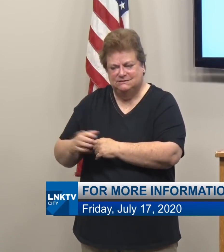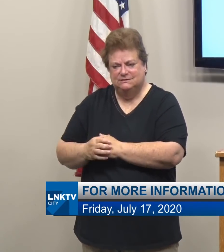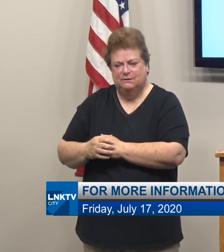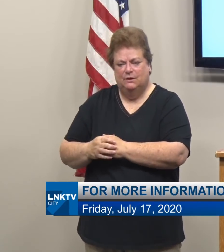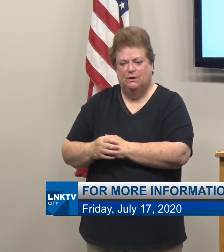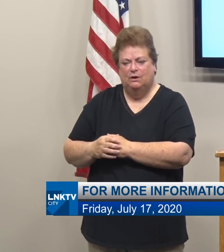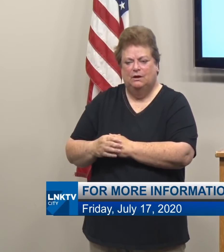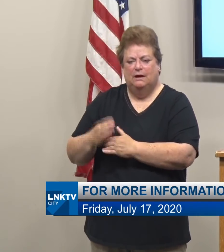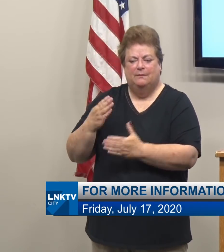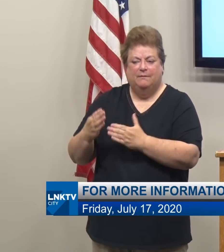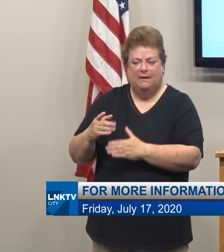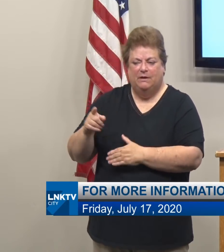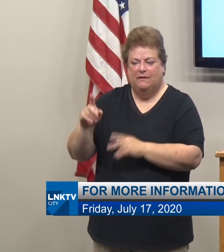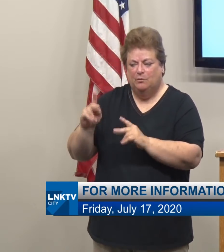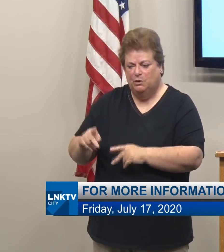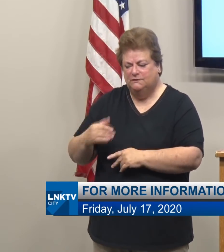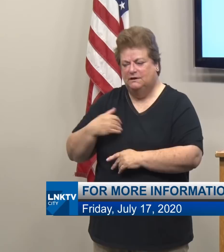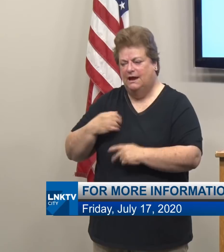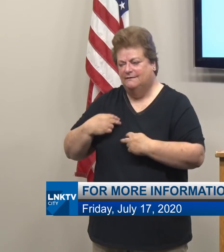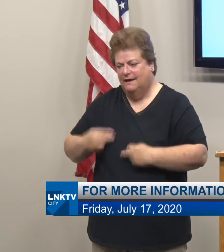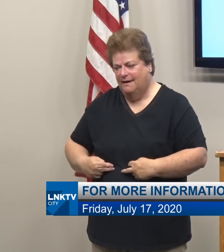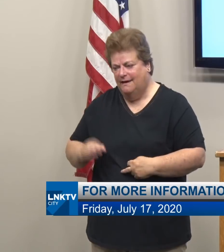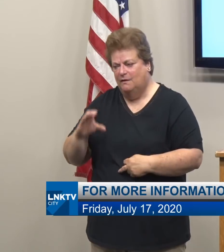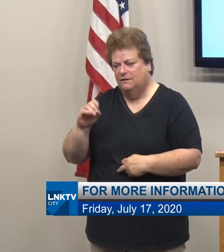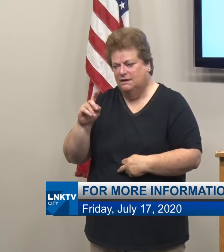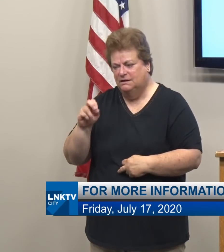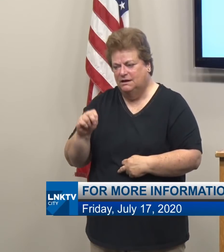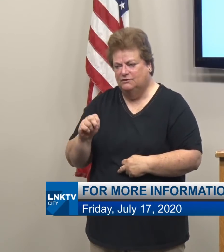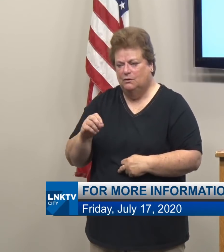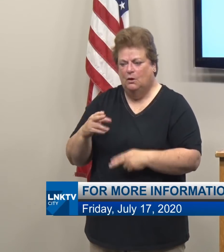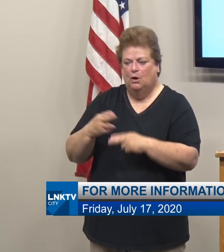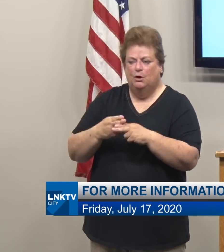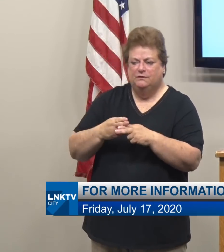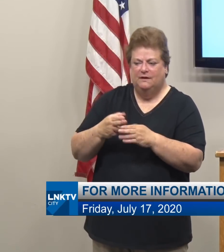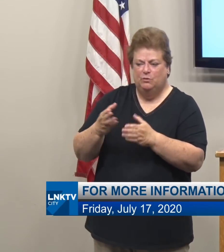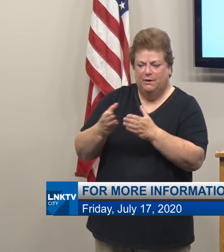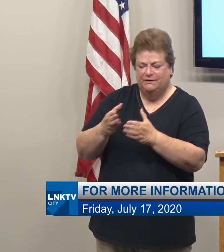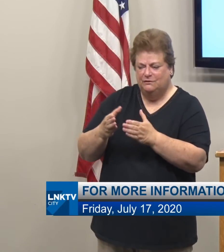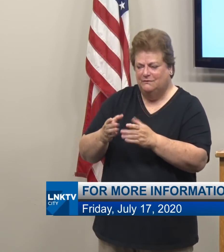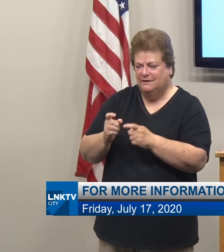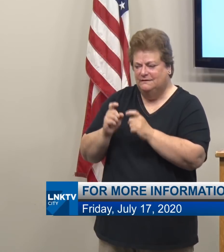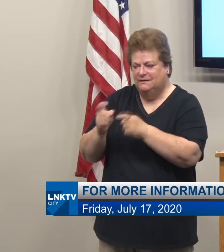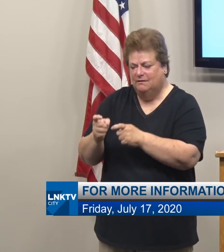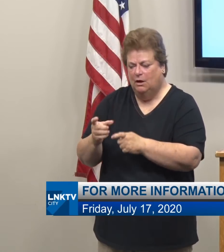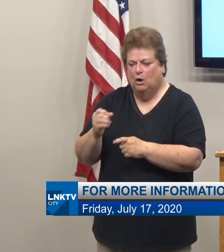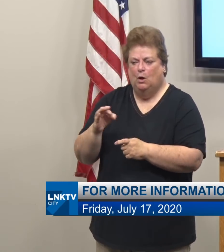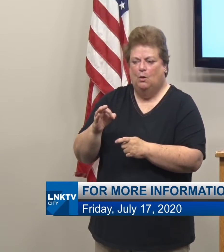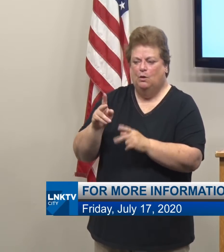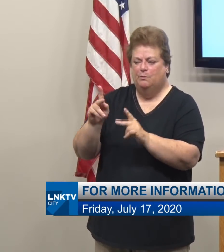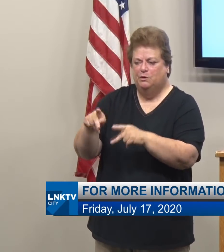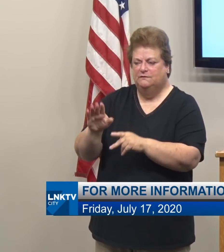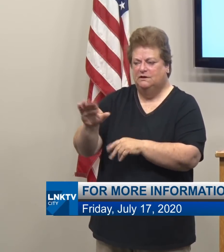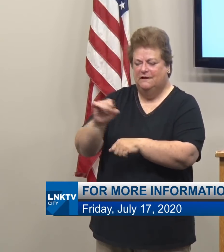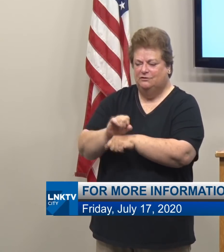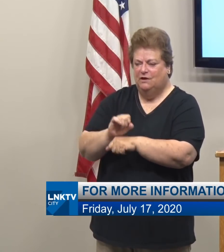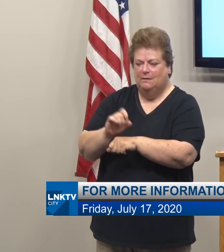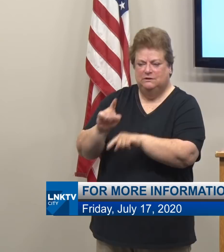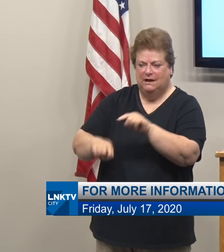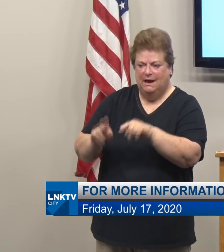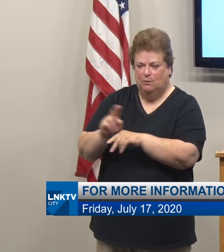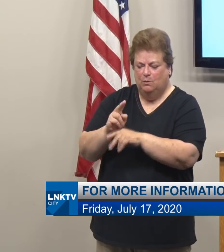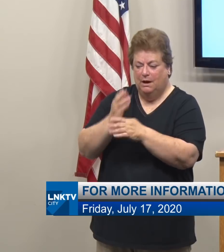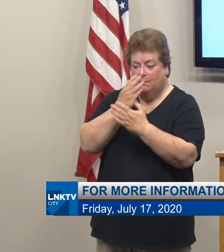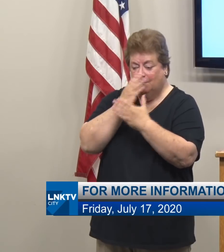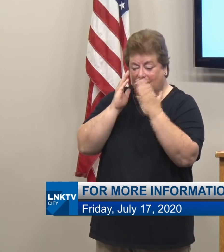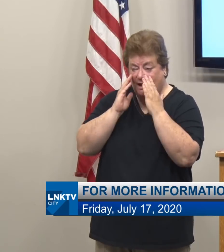maybe is a health condition that prevents the wearing of a mask, or a temporary service that is being provided, or someone whose job makes it difficult to wear a mask.